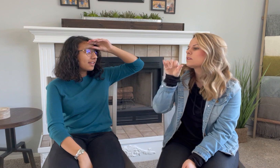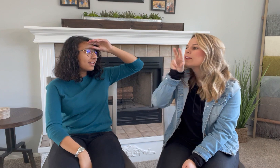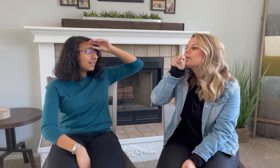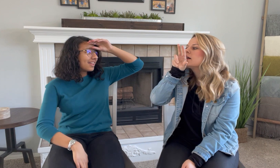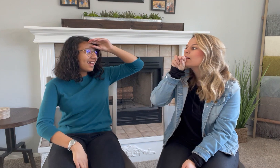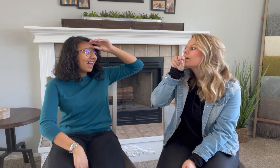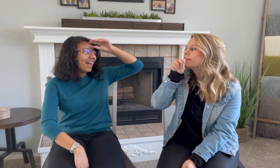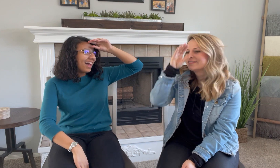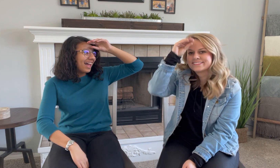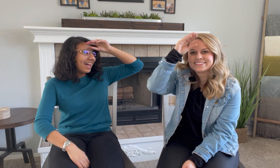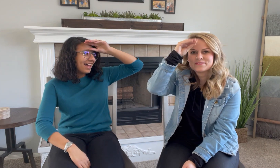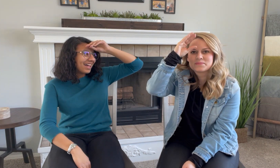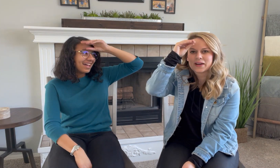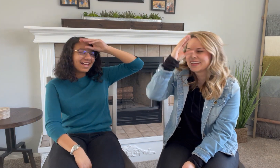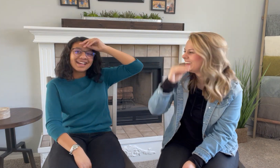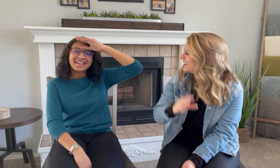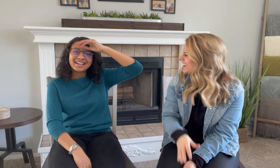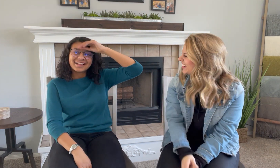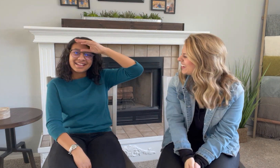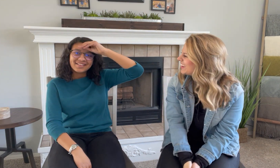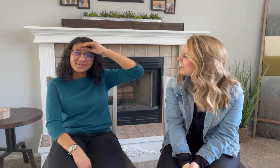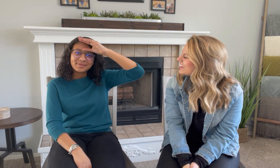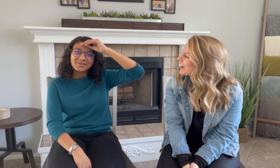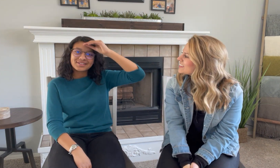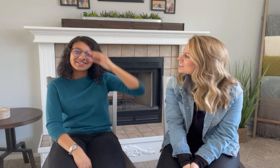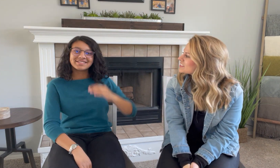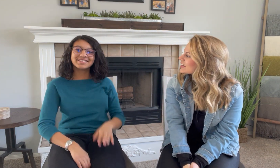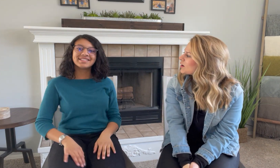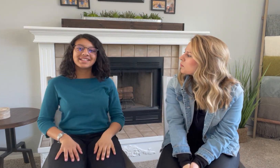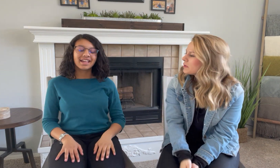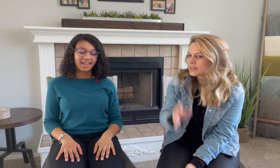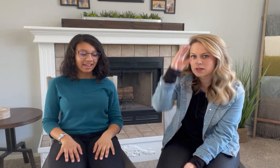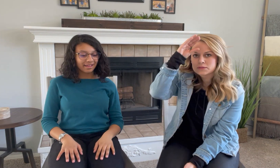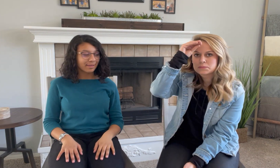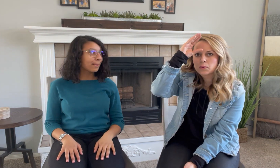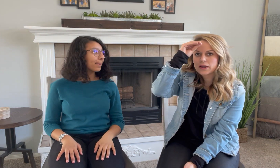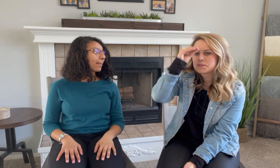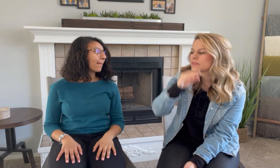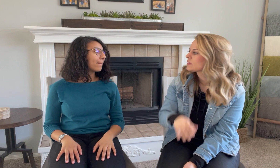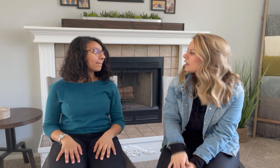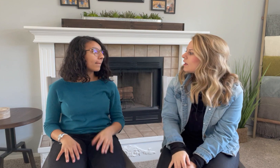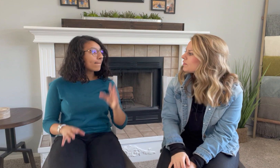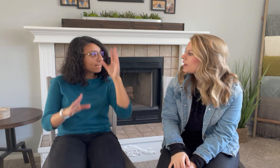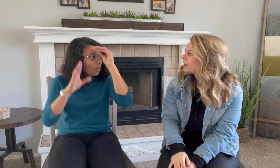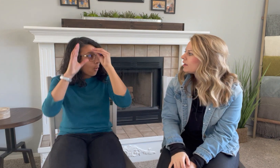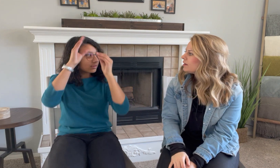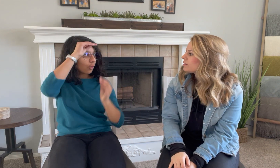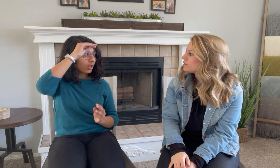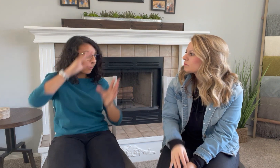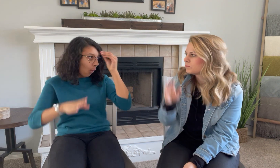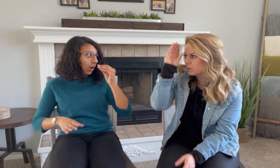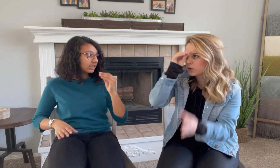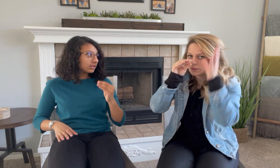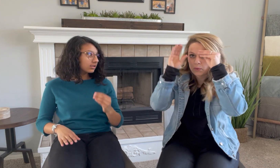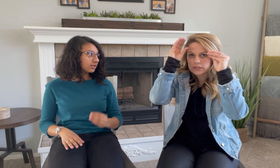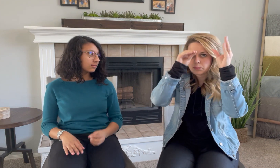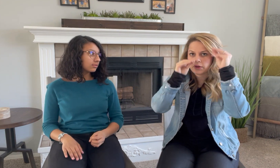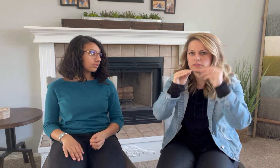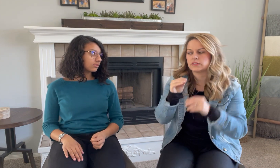like a duck. Boy. Yeah, so it's just gonna open and close, boy. And then boys, boys, boys. Yeah,